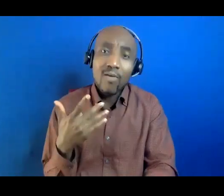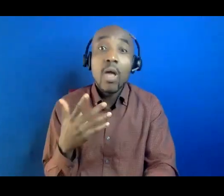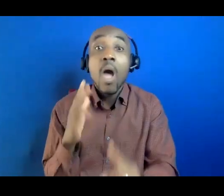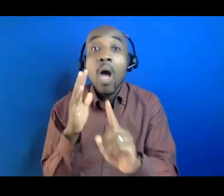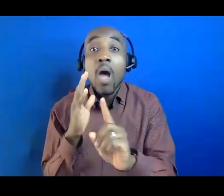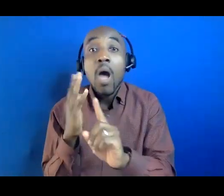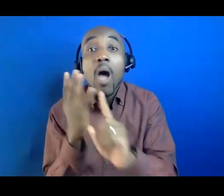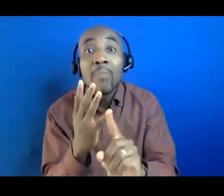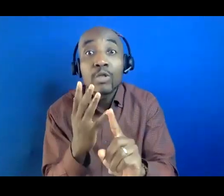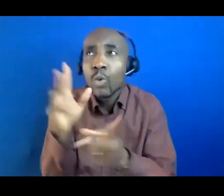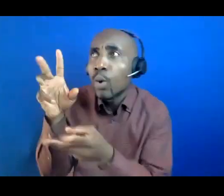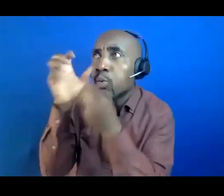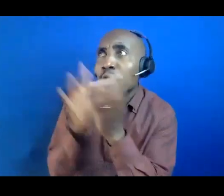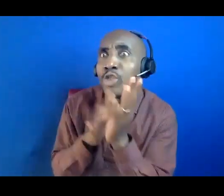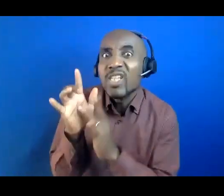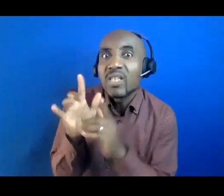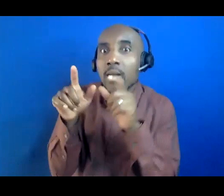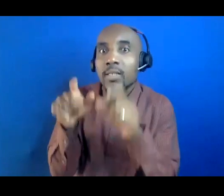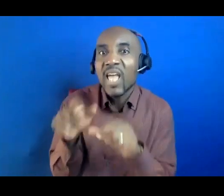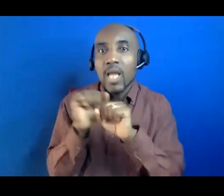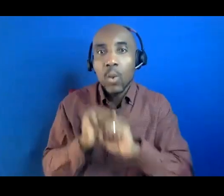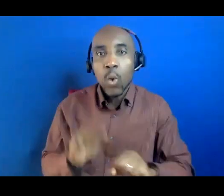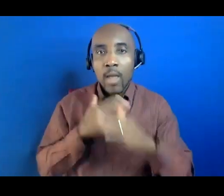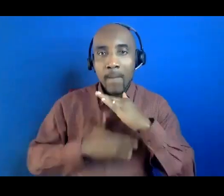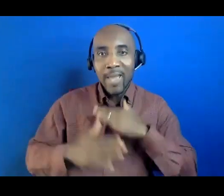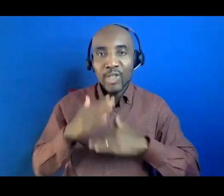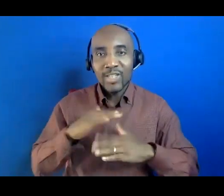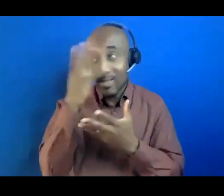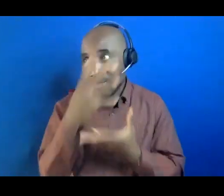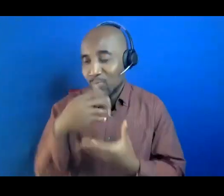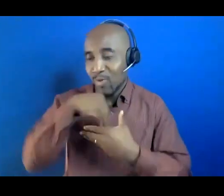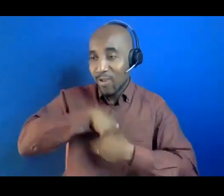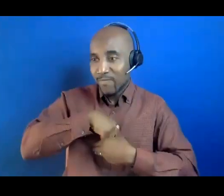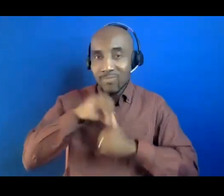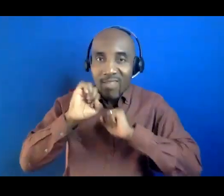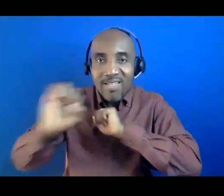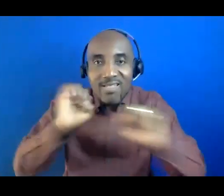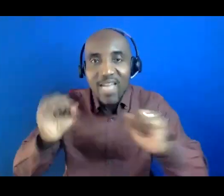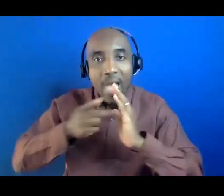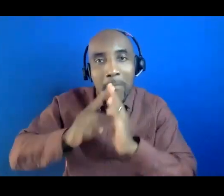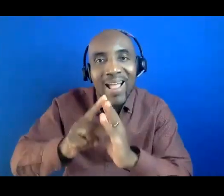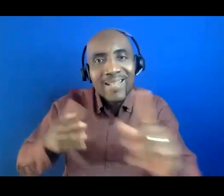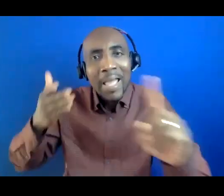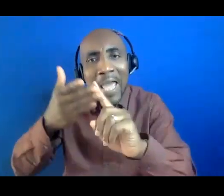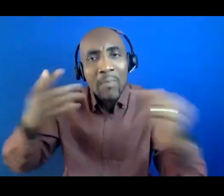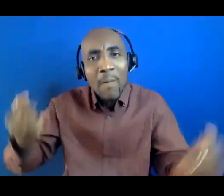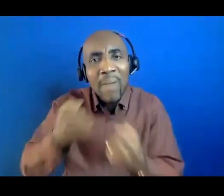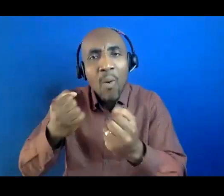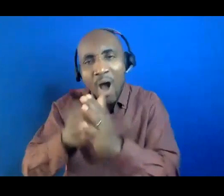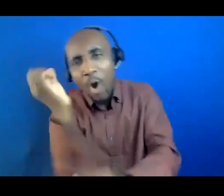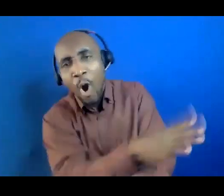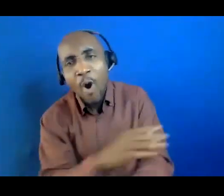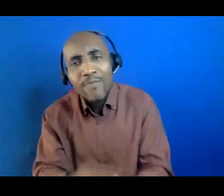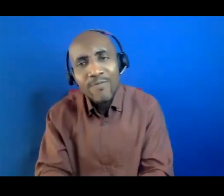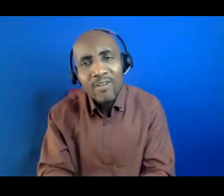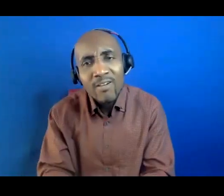they received the gift of the Holy Spirit. They let go of their own plans and purposes and their own power. And then